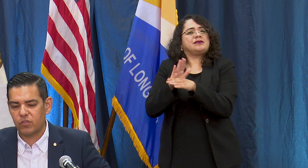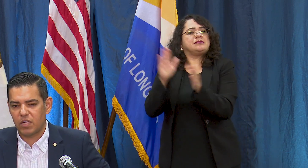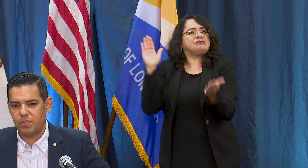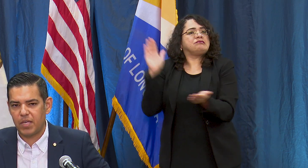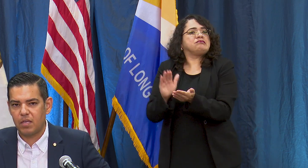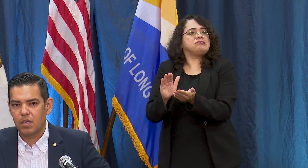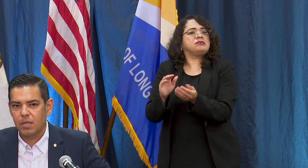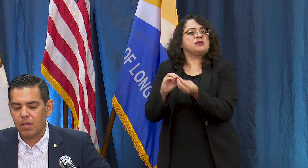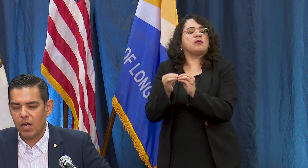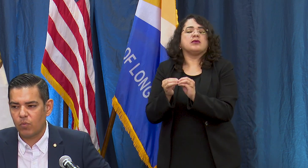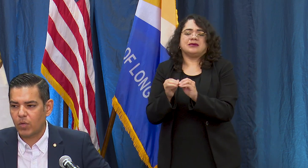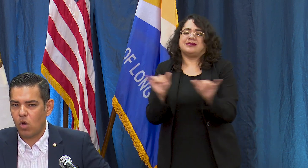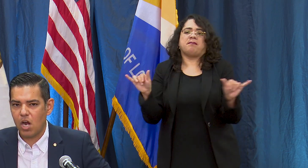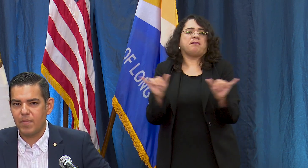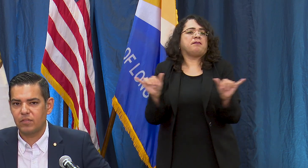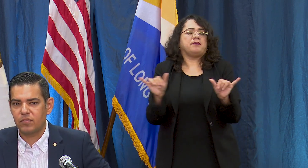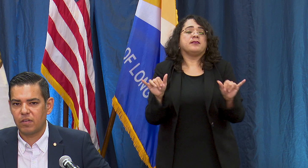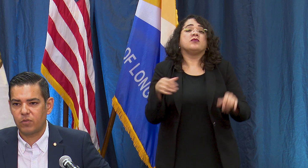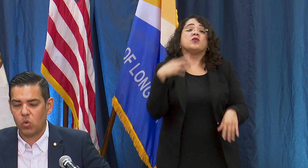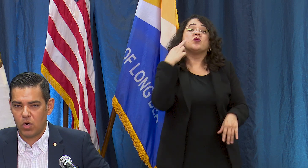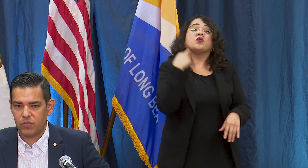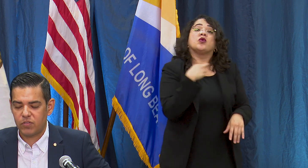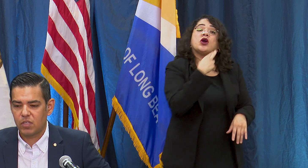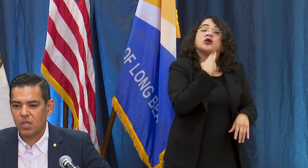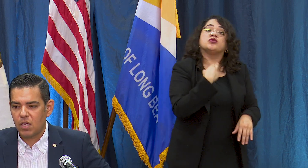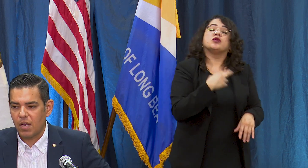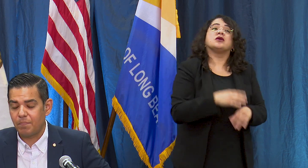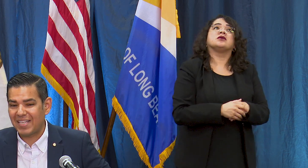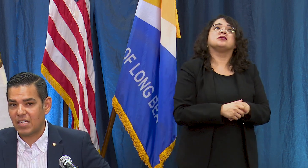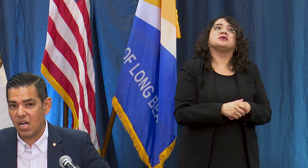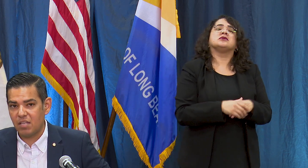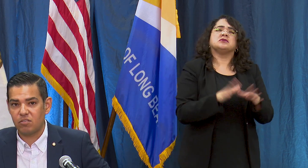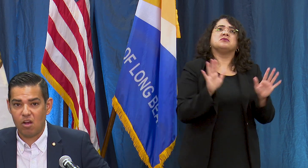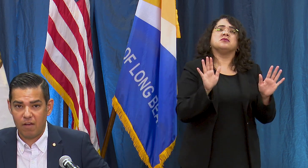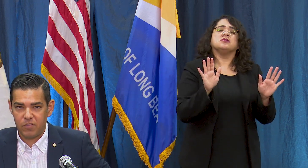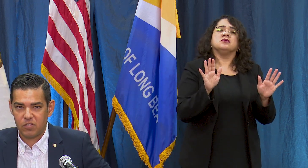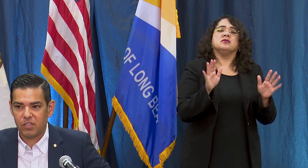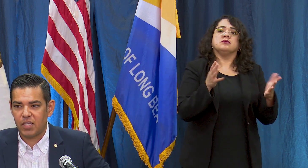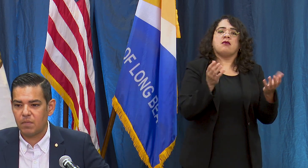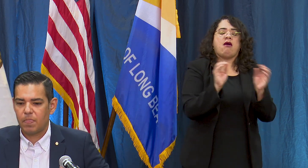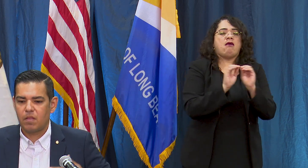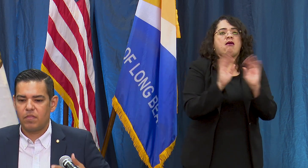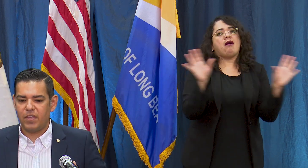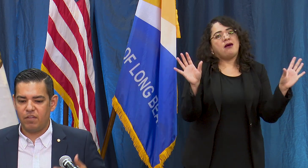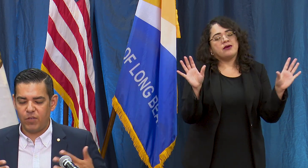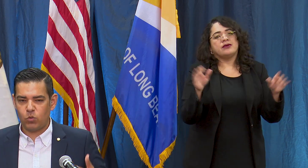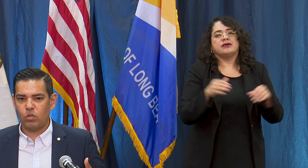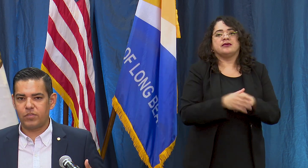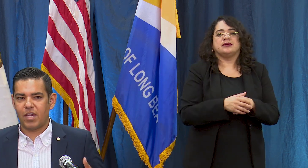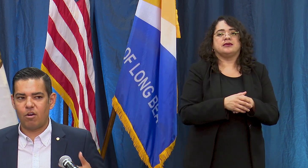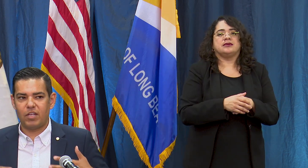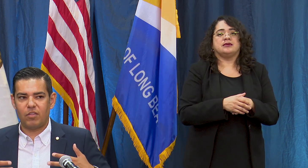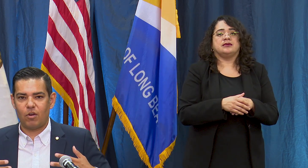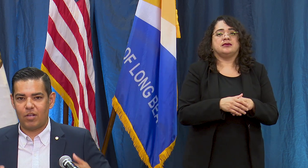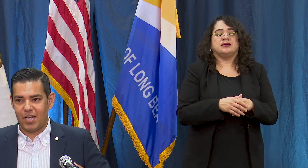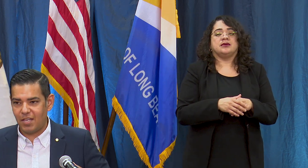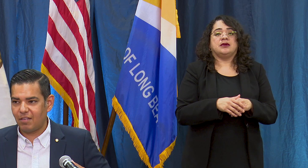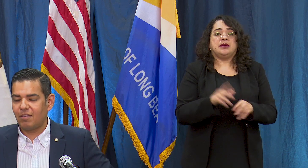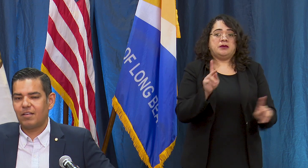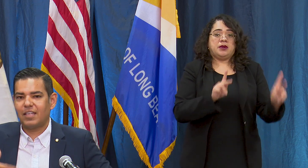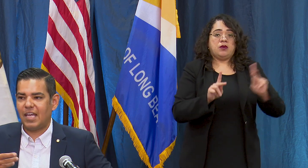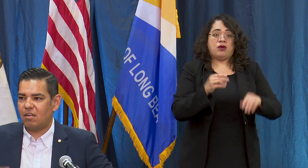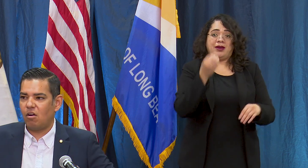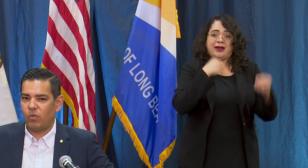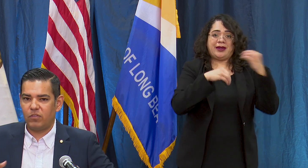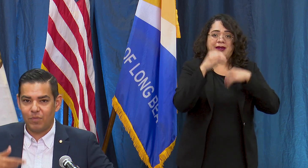Restaurants, there's going to be requirements, of course, because obviously individuals that are